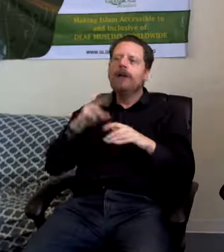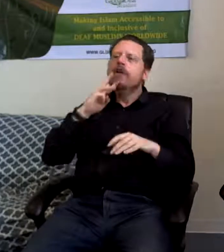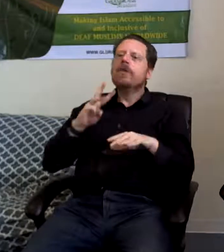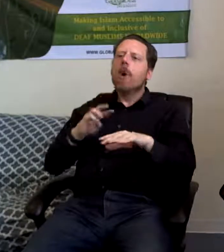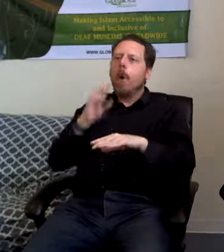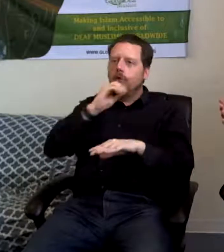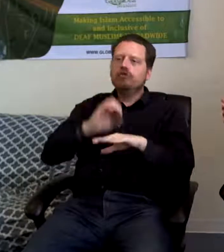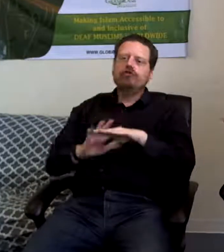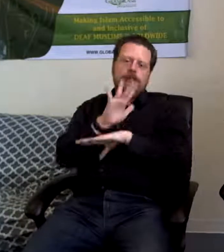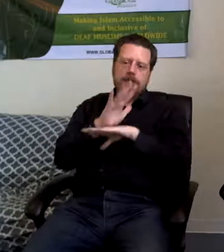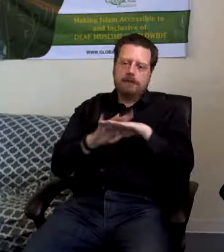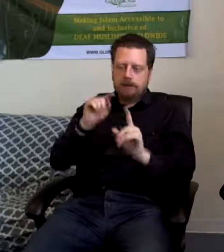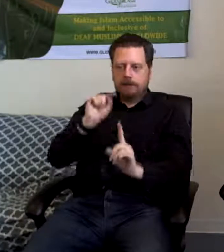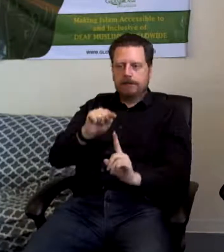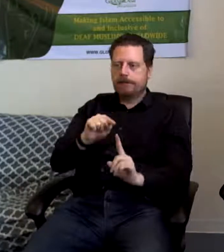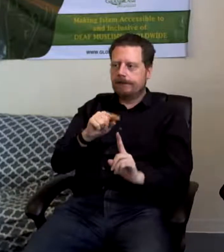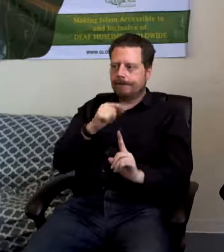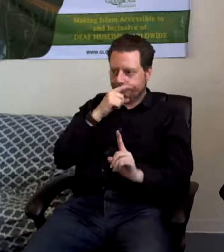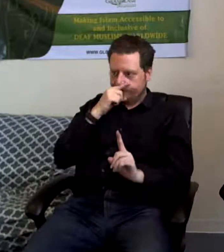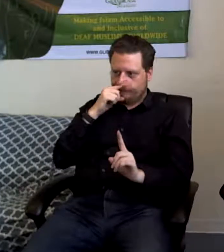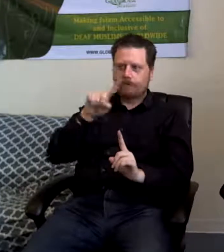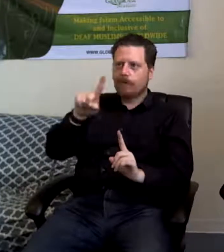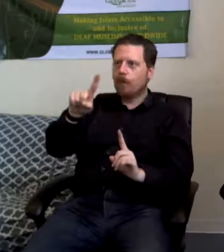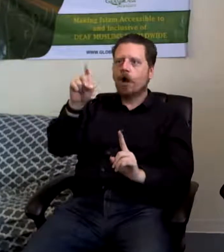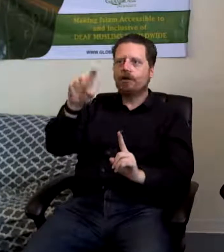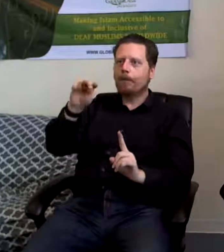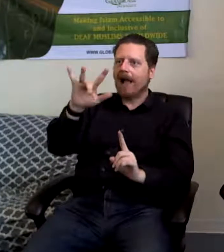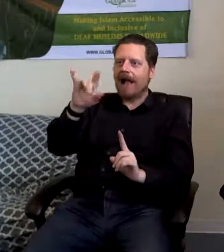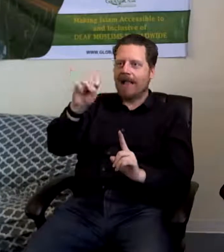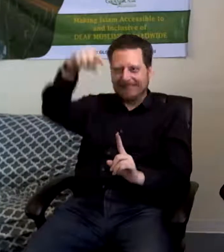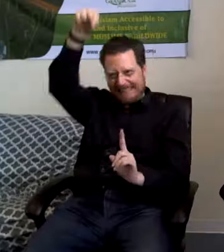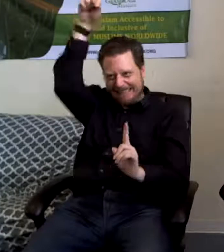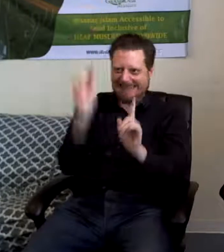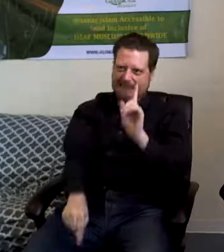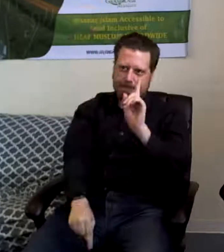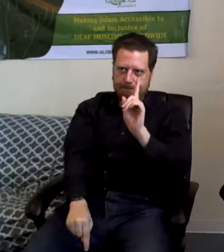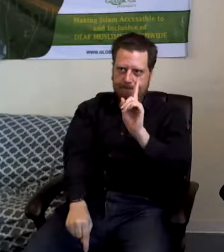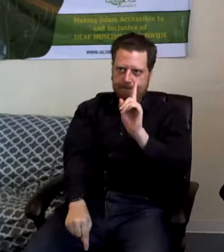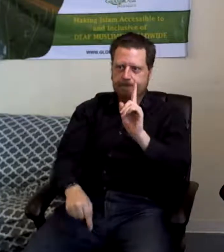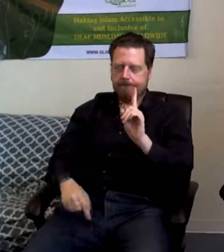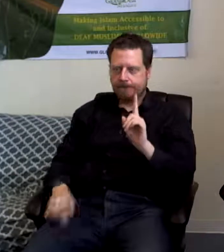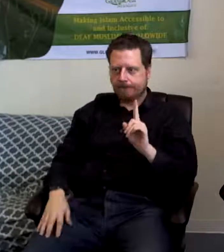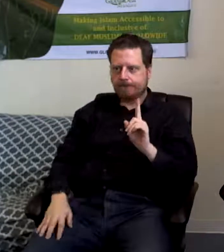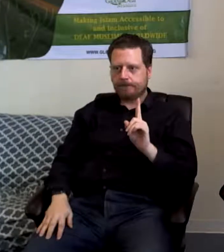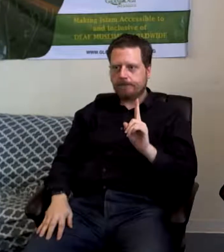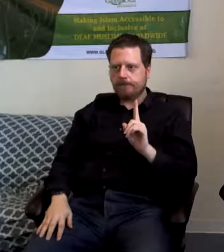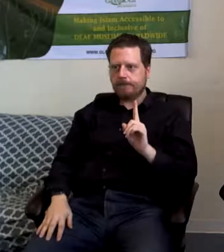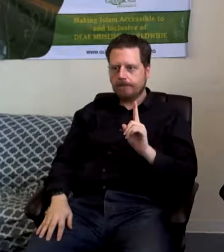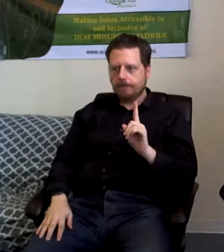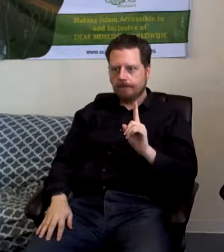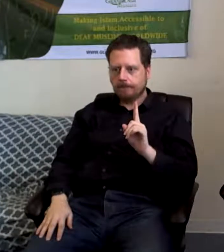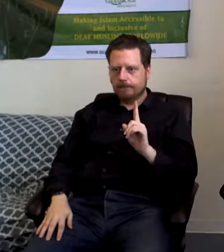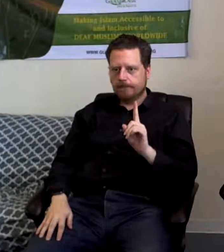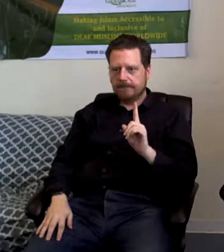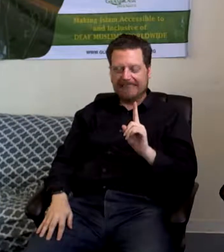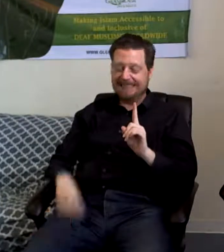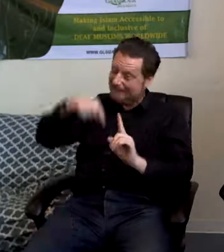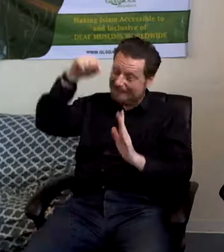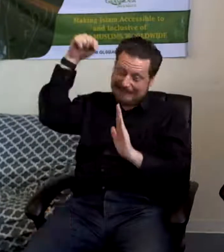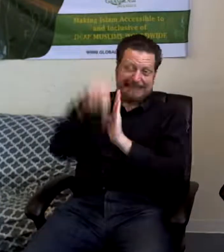tens and in some places hundreds of miles down. The bottom is so